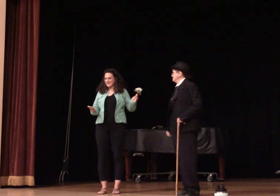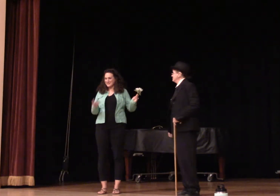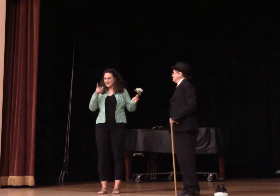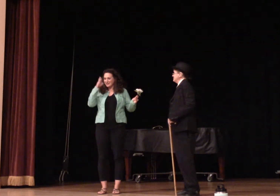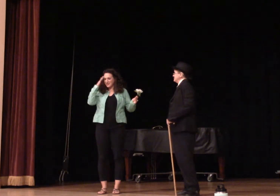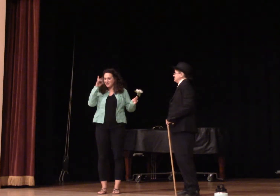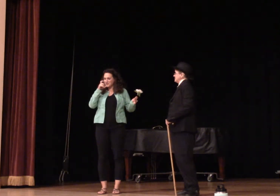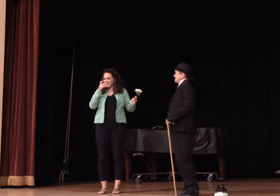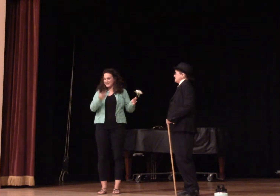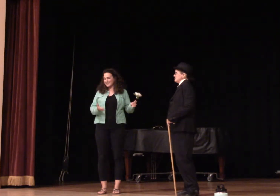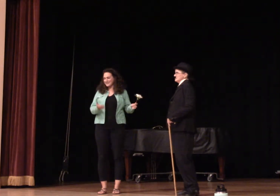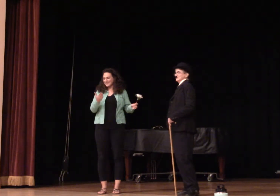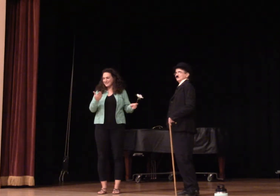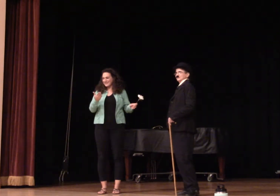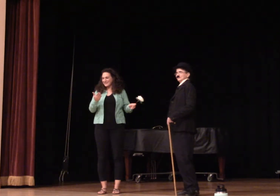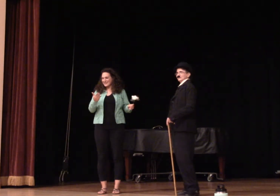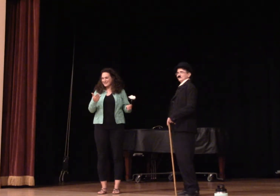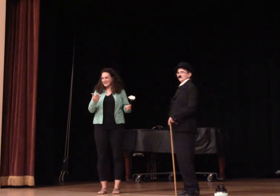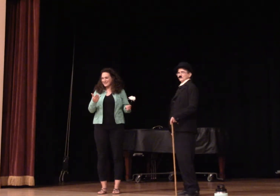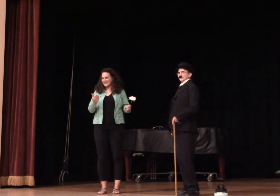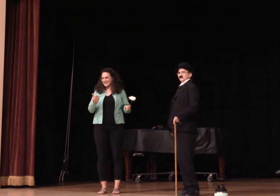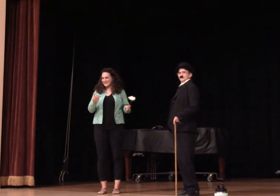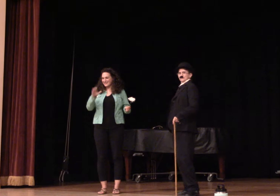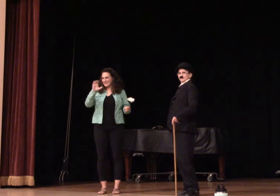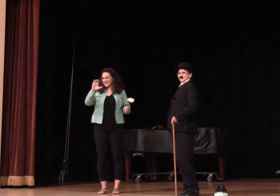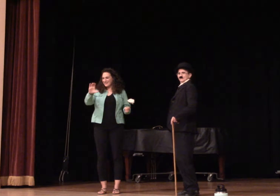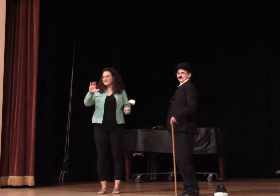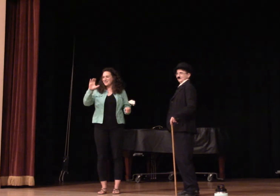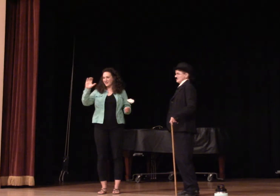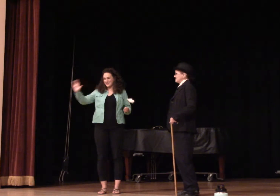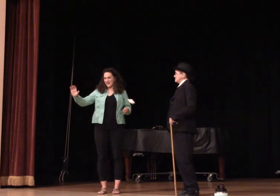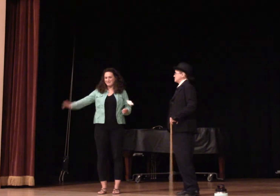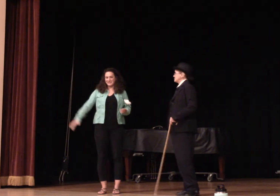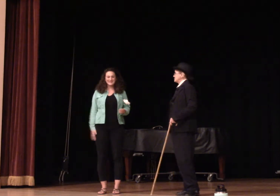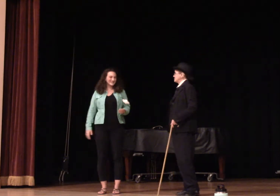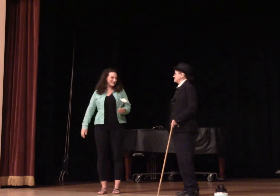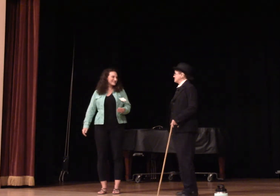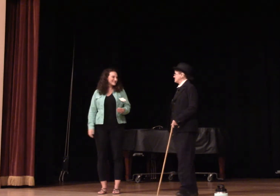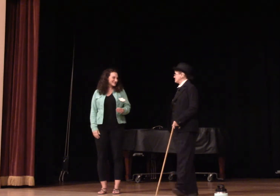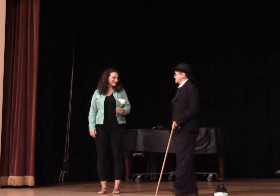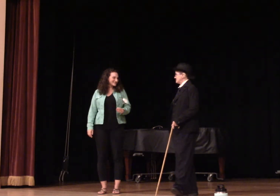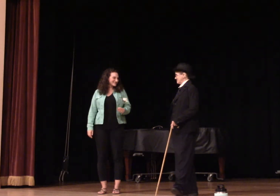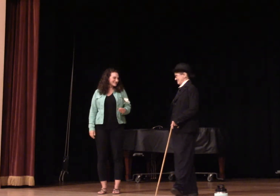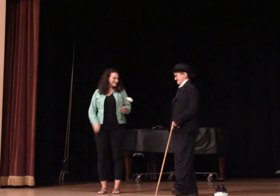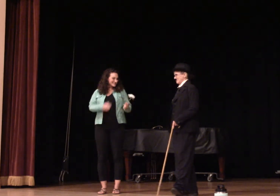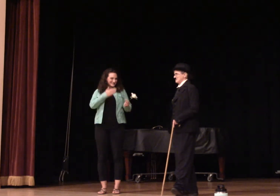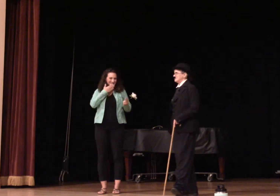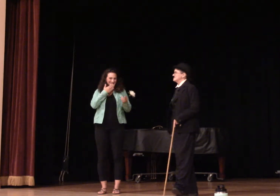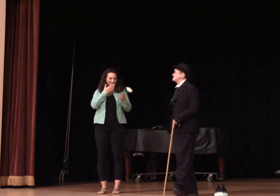Do you guys know who she is? Charlie Chaplin. Charlie Chaplin. Mm-hmm.